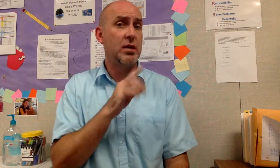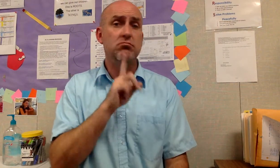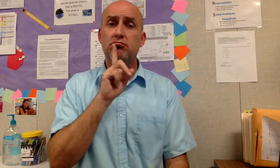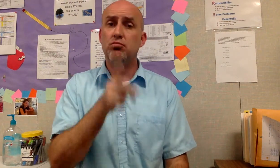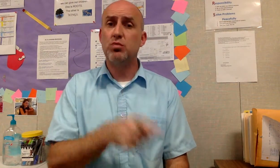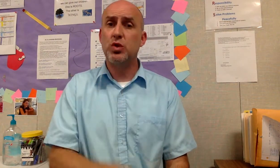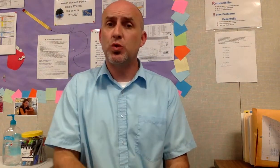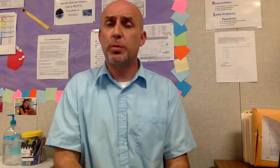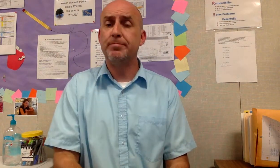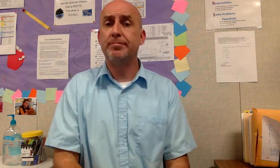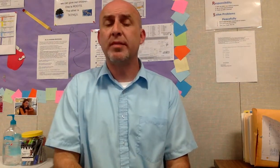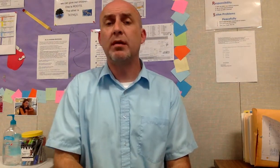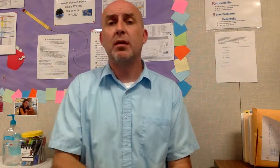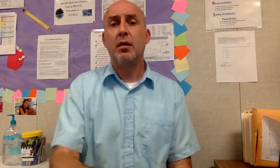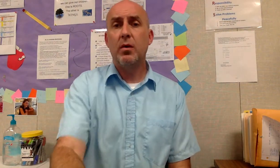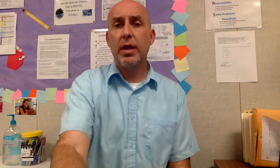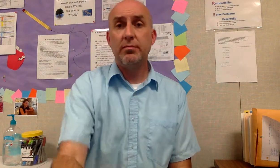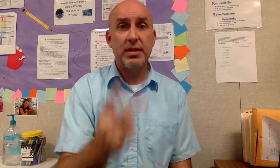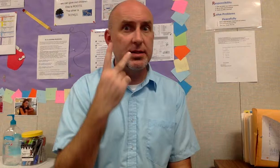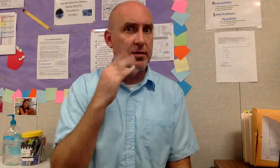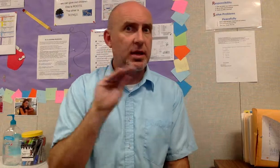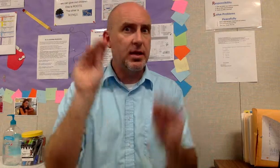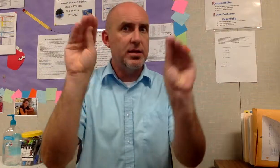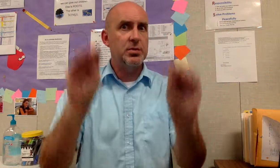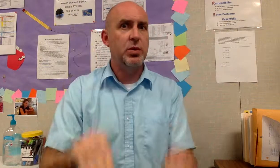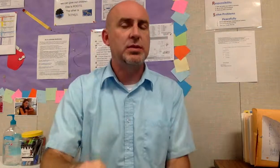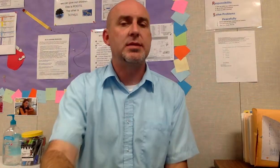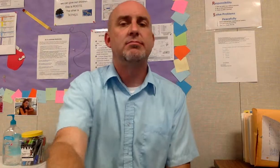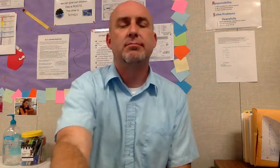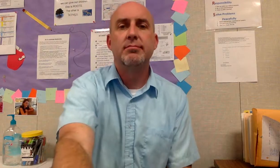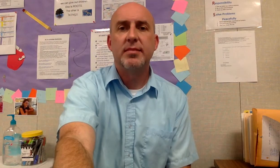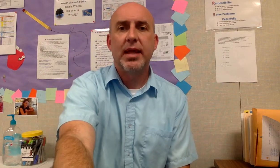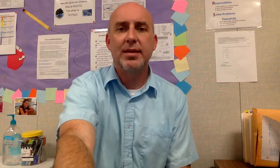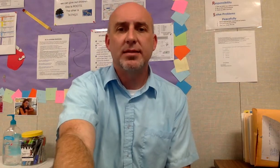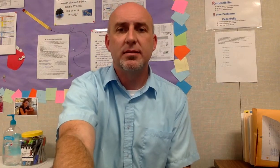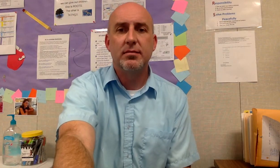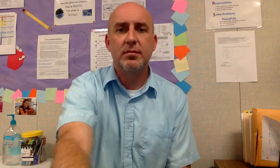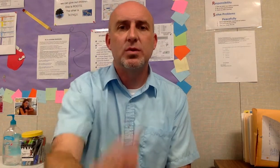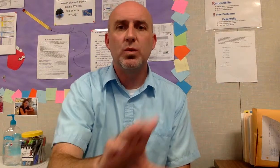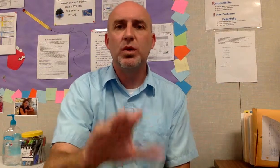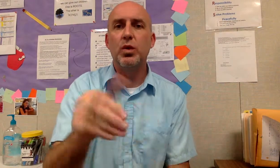Sure. Okay, let's see if I can get this posted. Thanks, and we'll do a